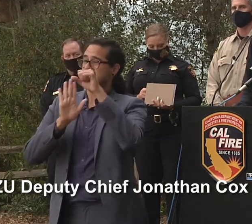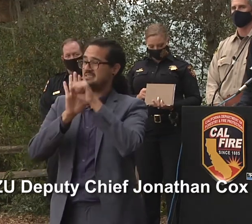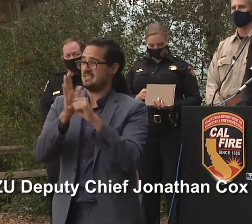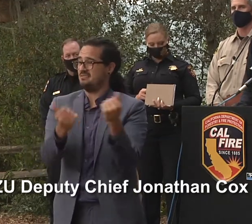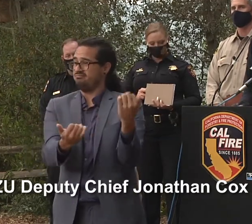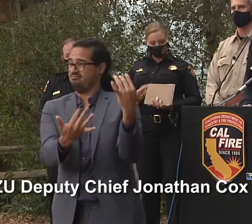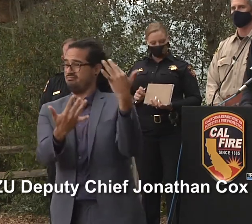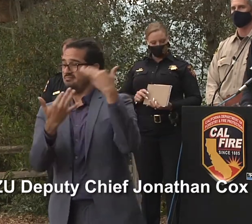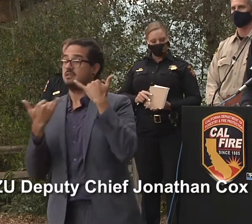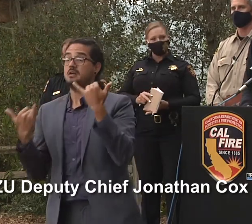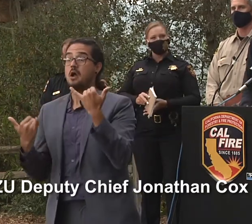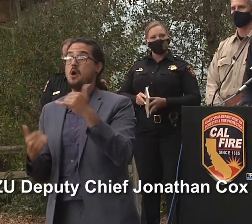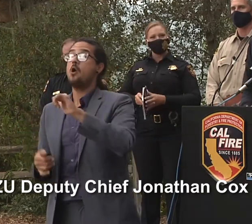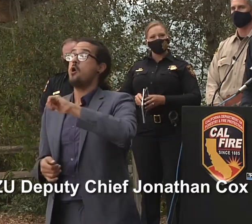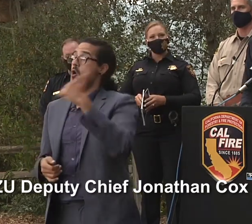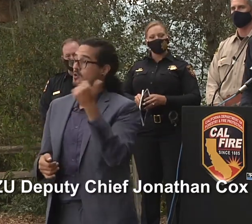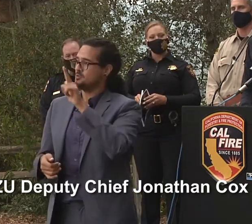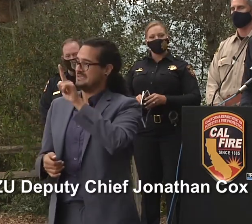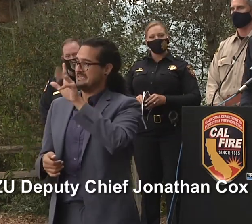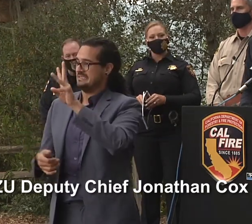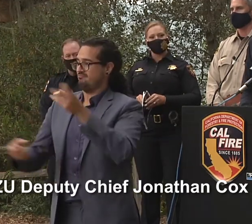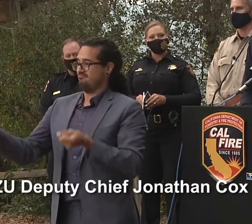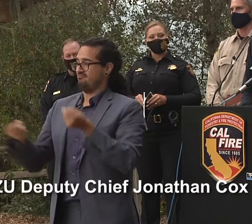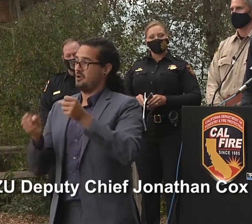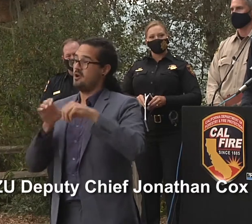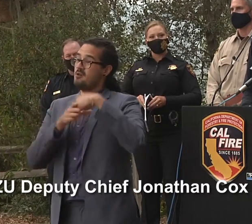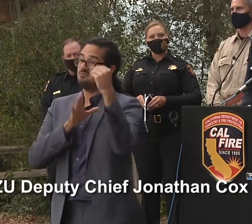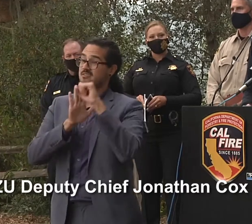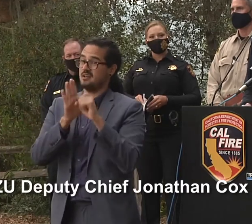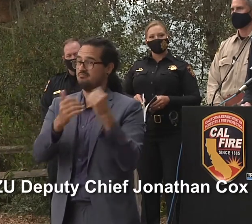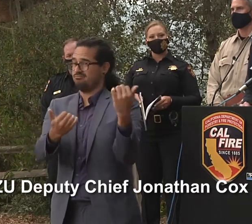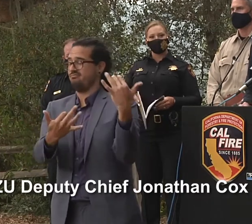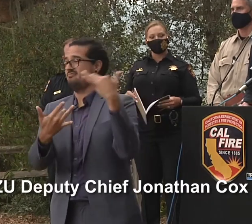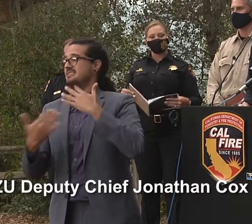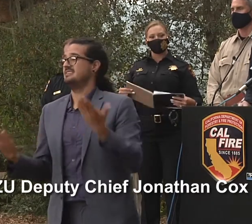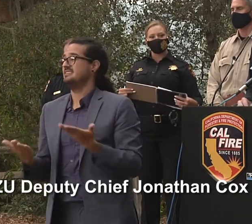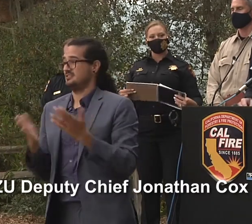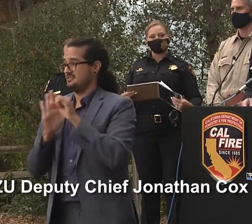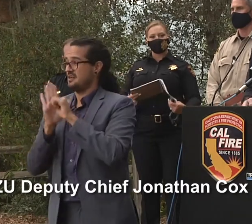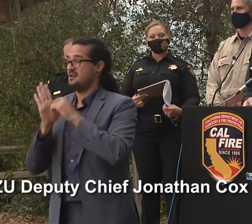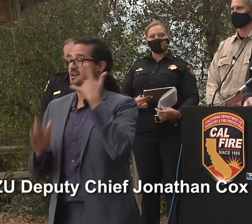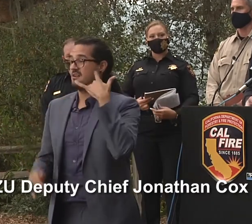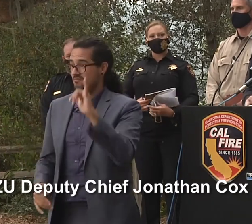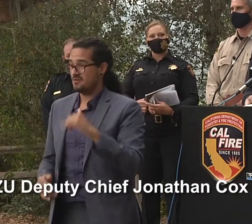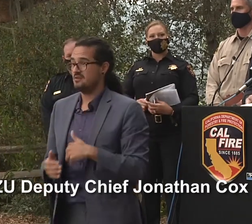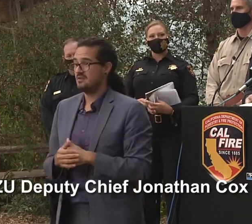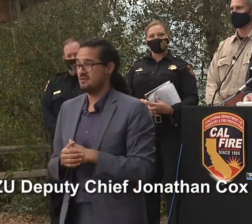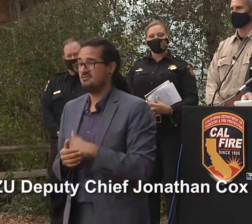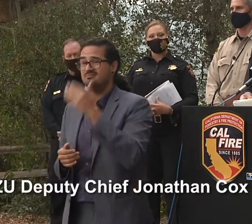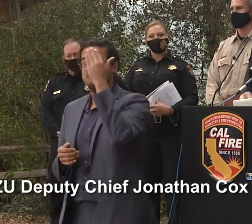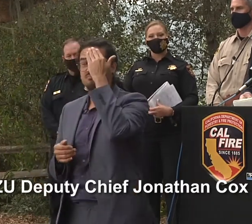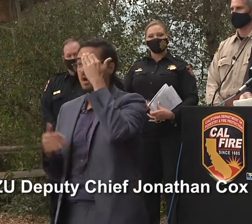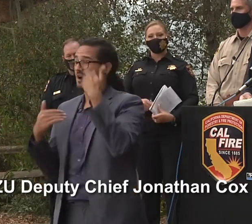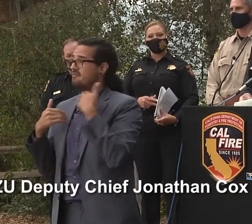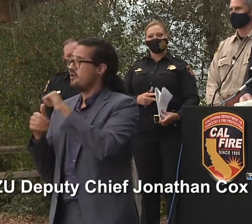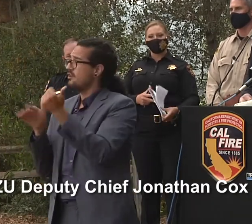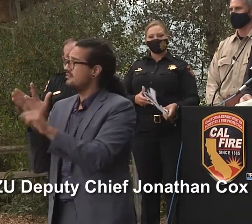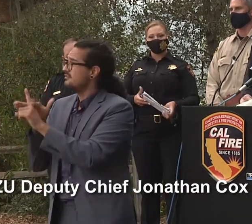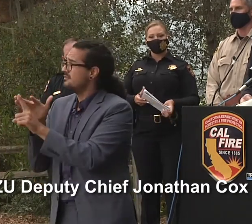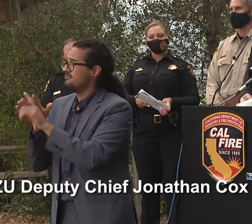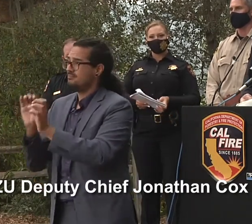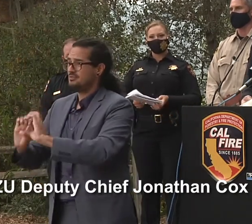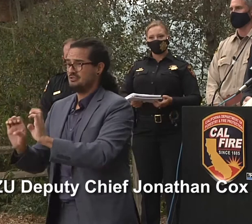California. And with that, at the same time, other emergencies still go on. In the past week since these emergencies have